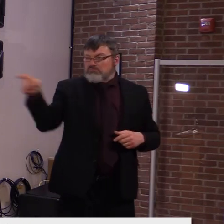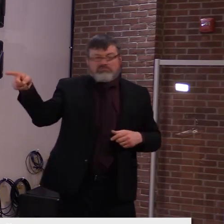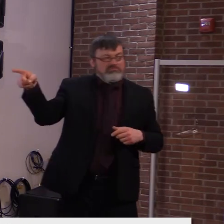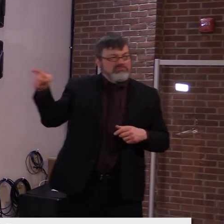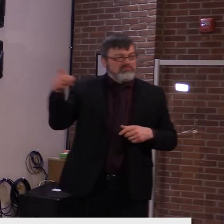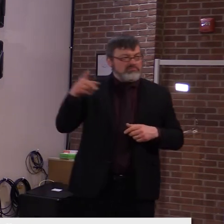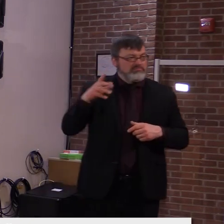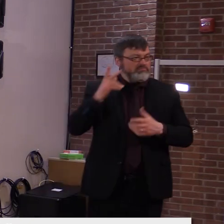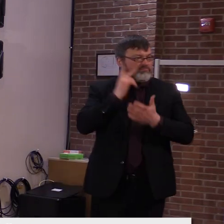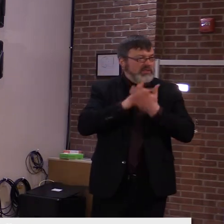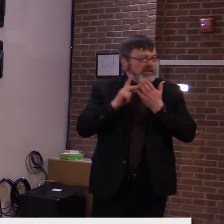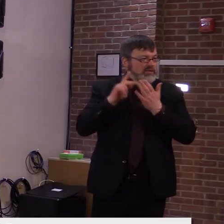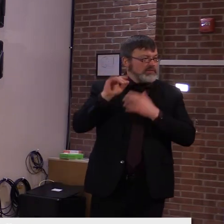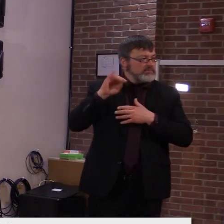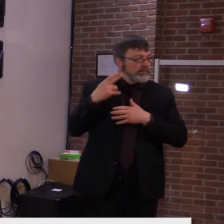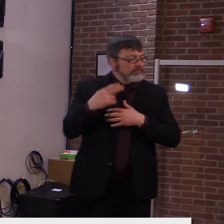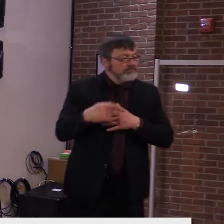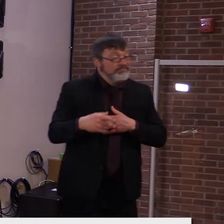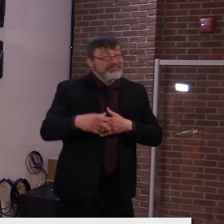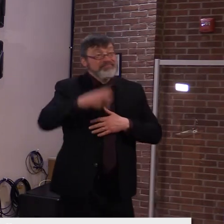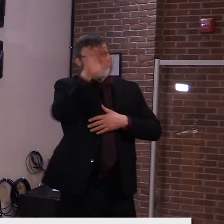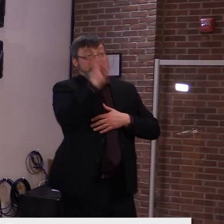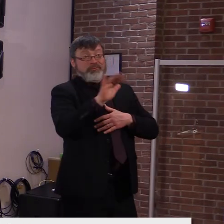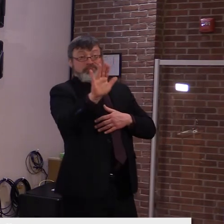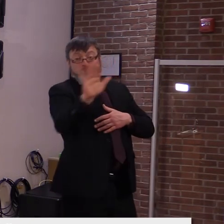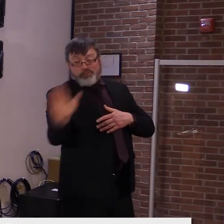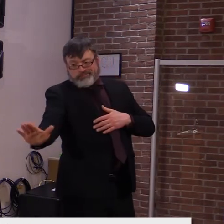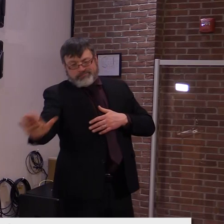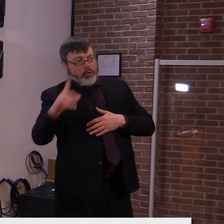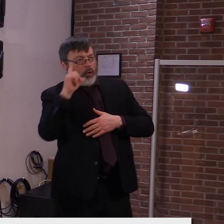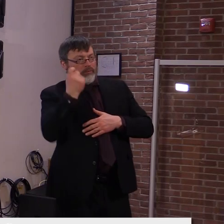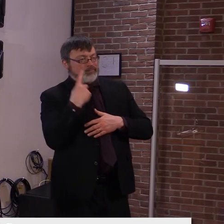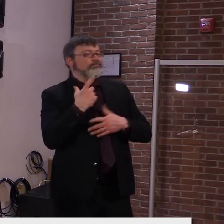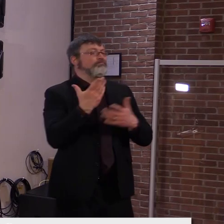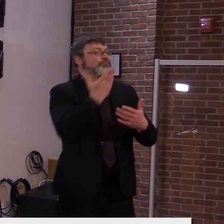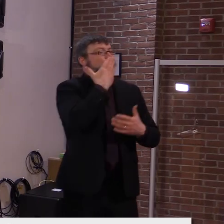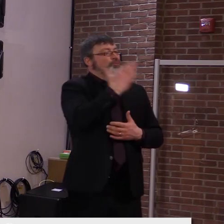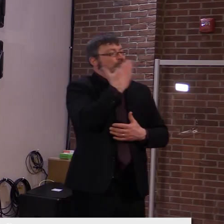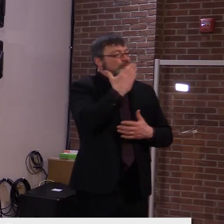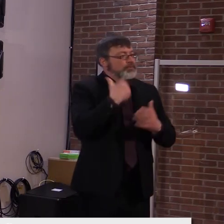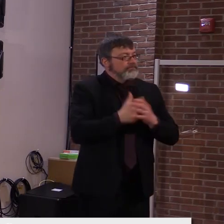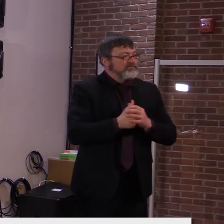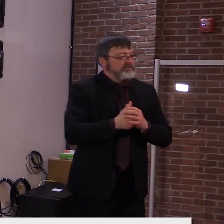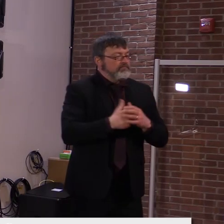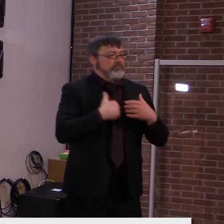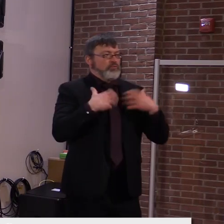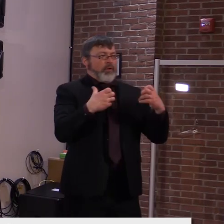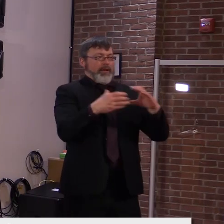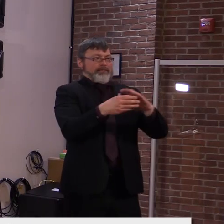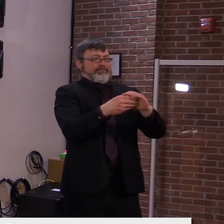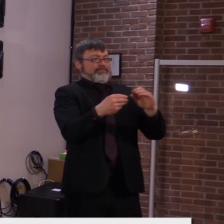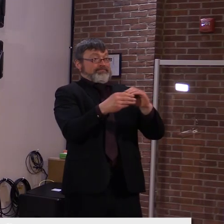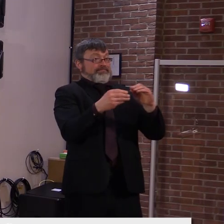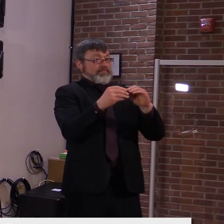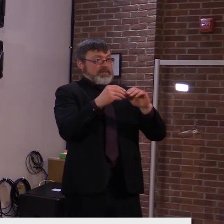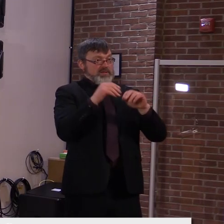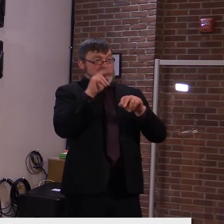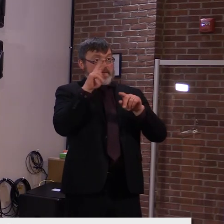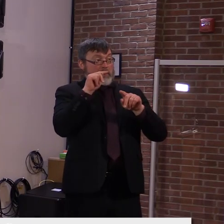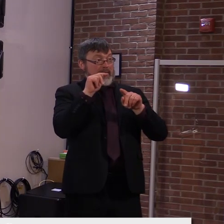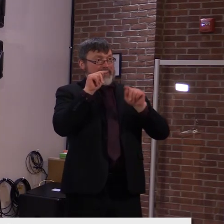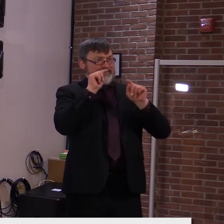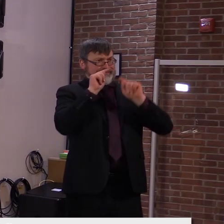Stuart, thank you for the question. First of all, I just want to say that the hospitals have been doing an incredible job